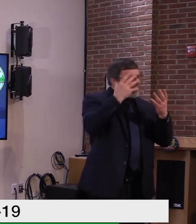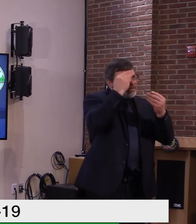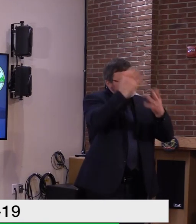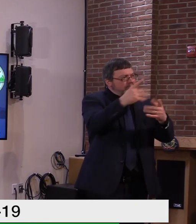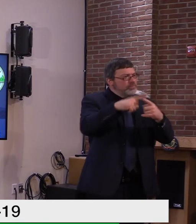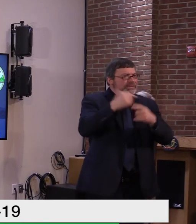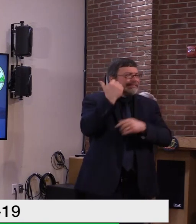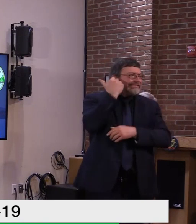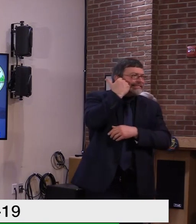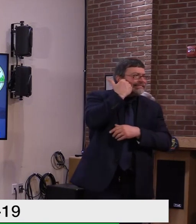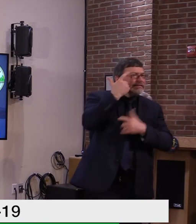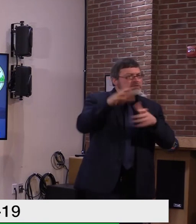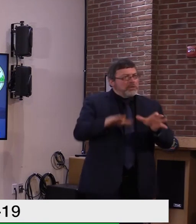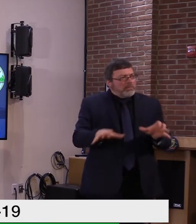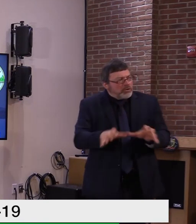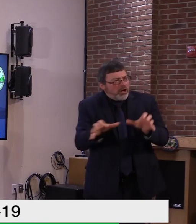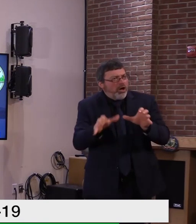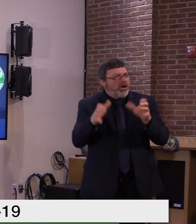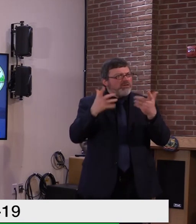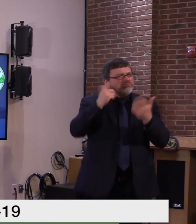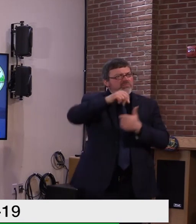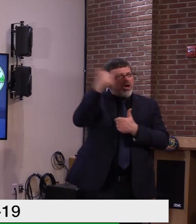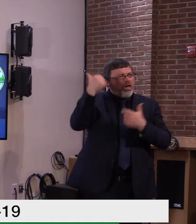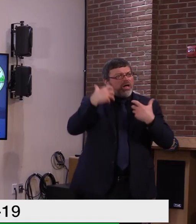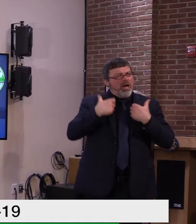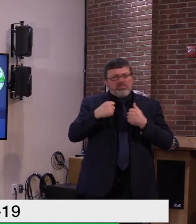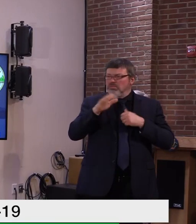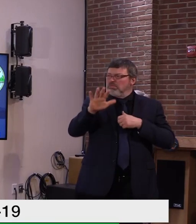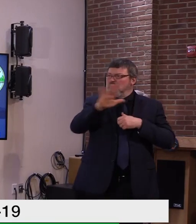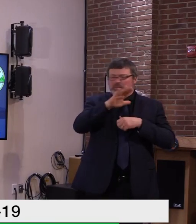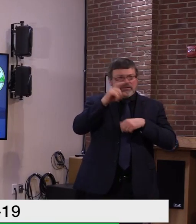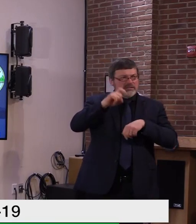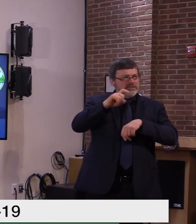rollout? I'm going to look for Dr. Levine first, I think.